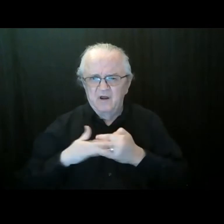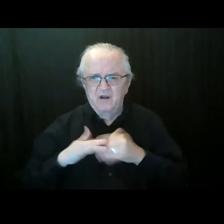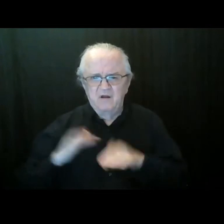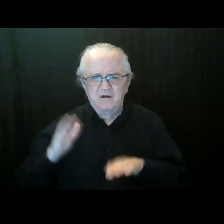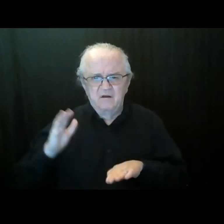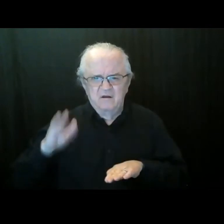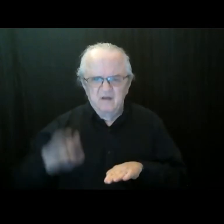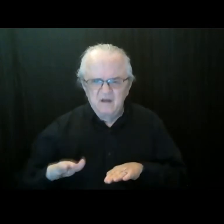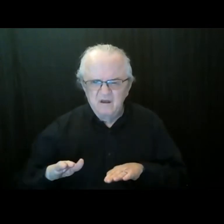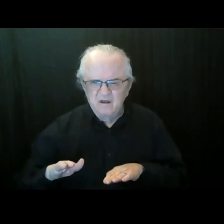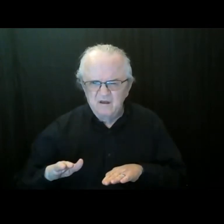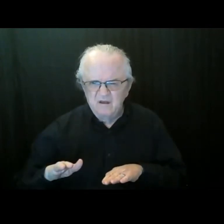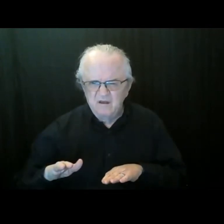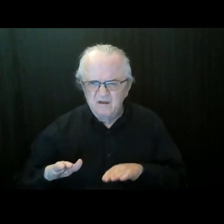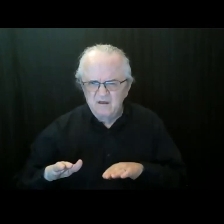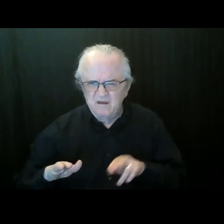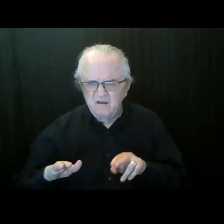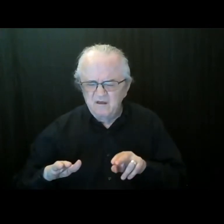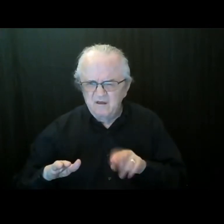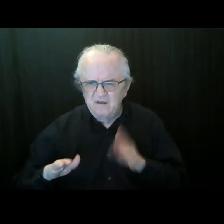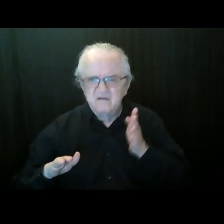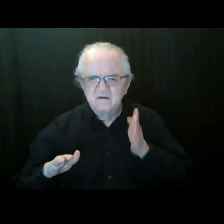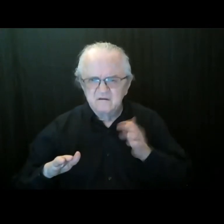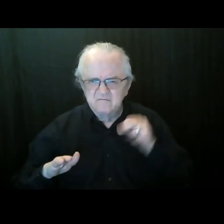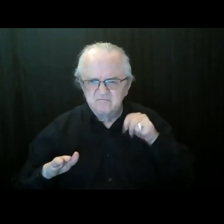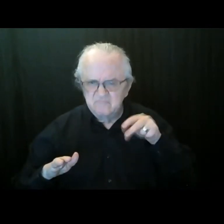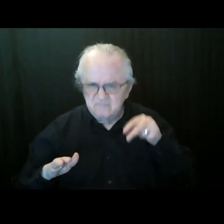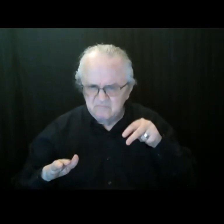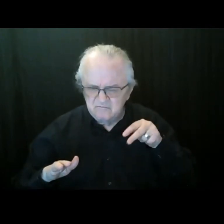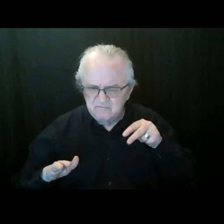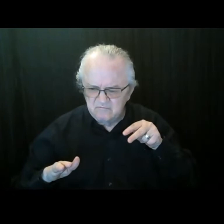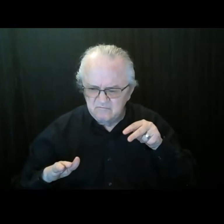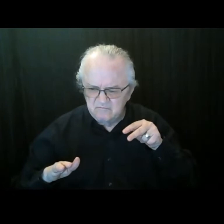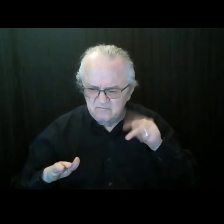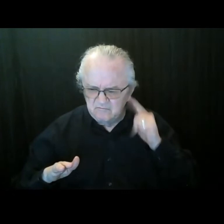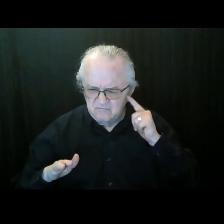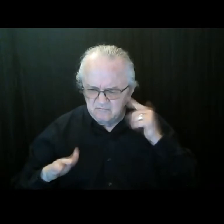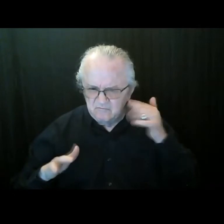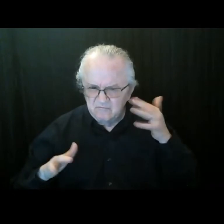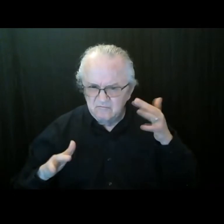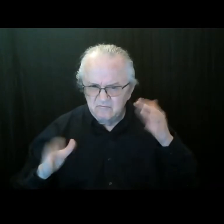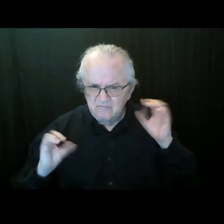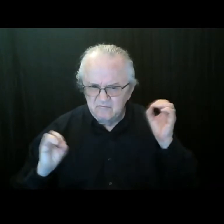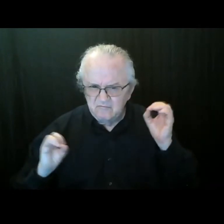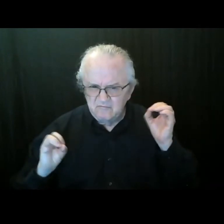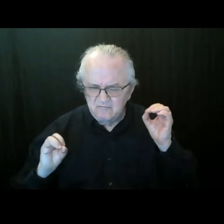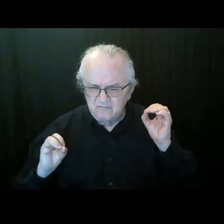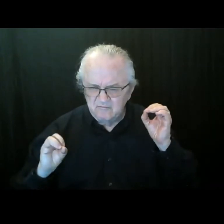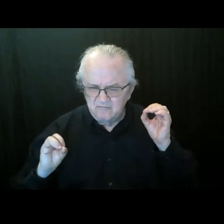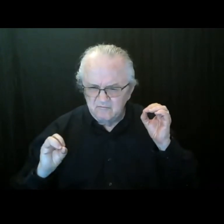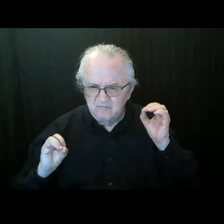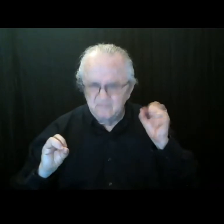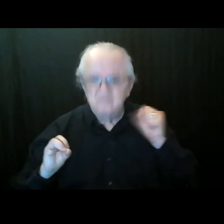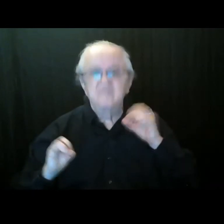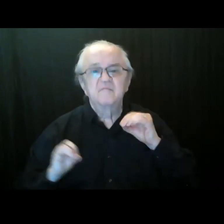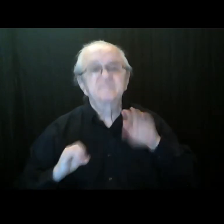he thought he did. But when he stopped, there was no noise. So he